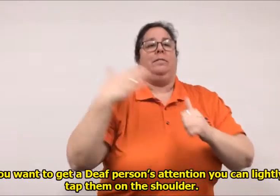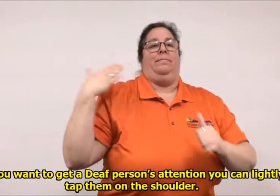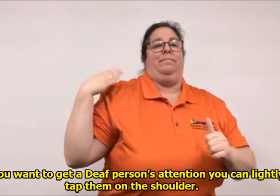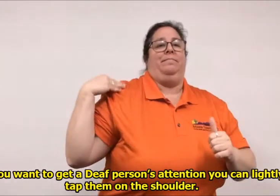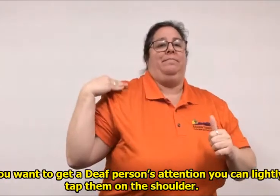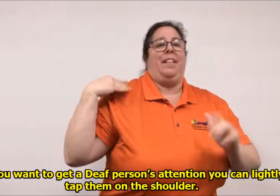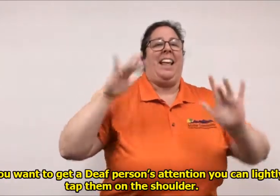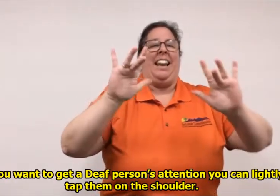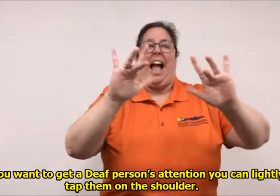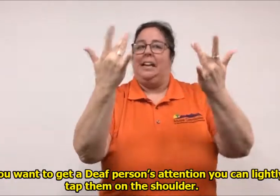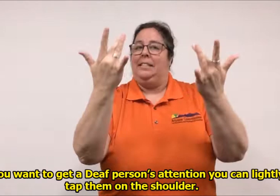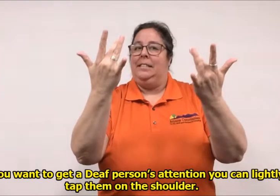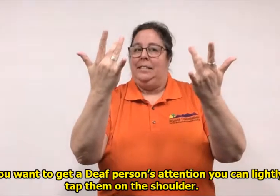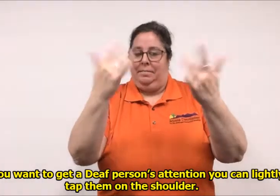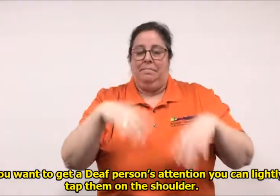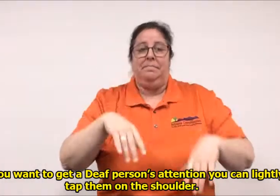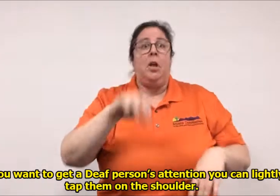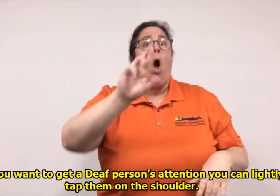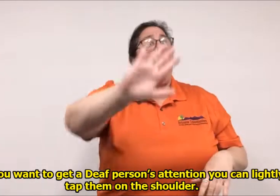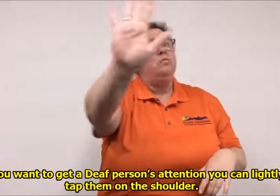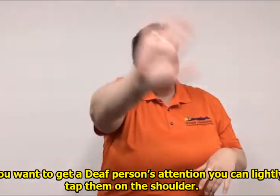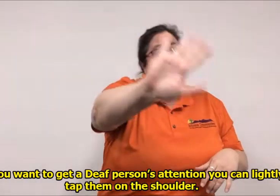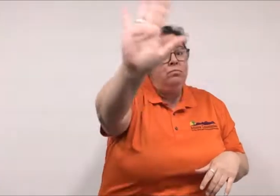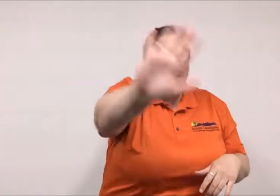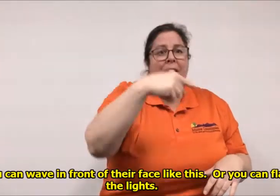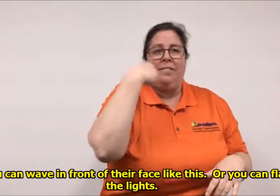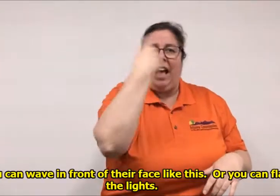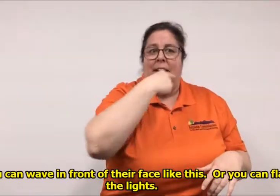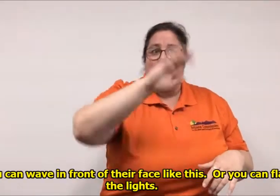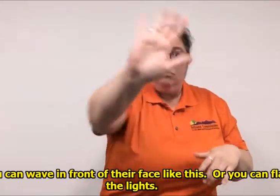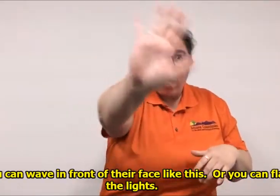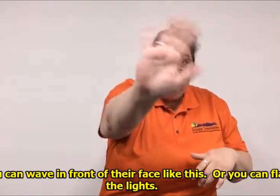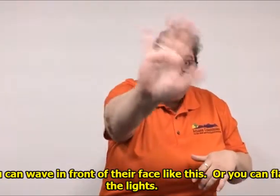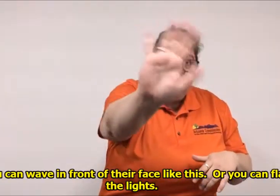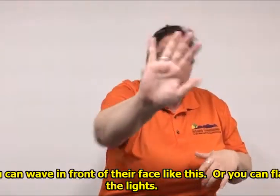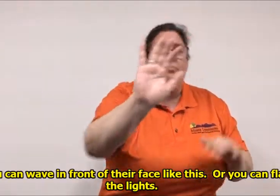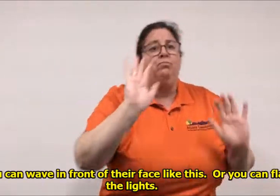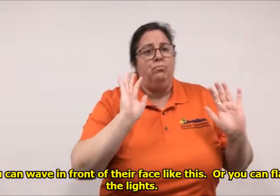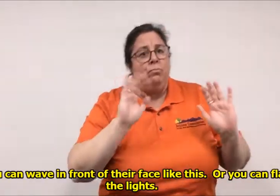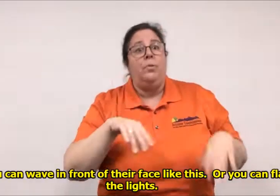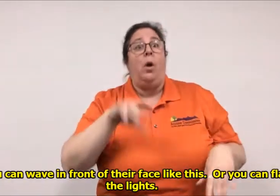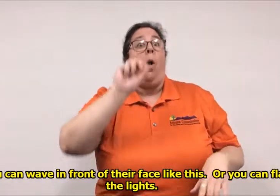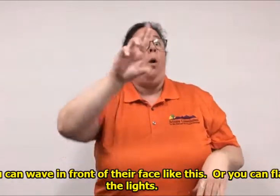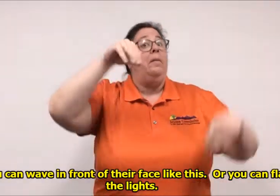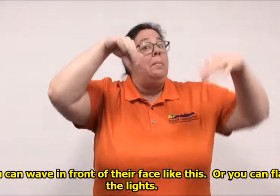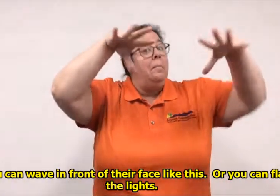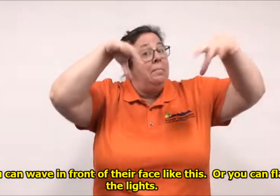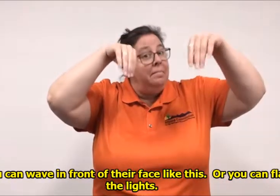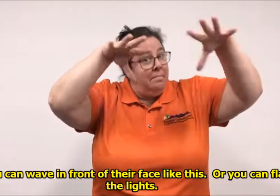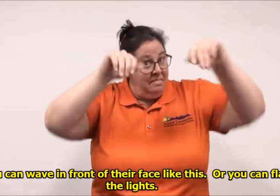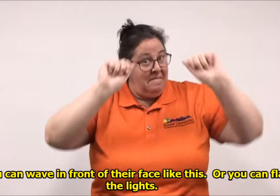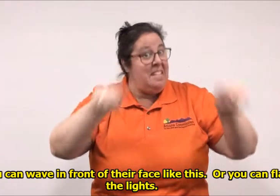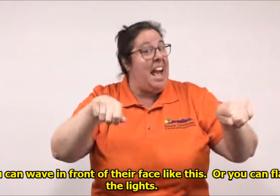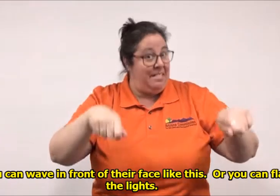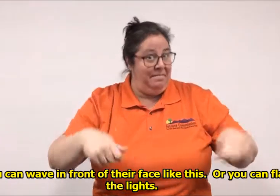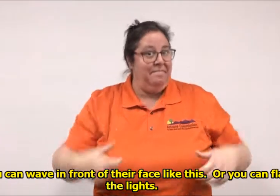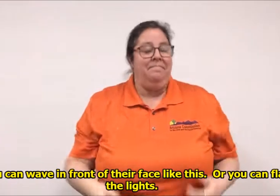attention, you can lightly tap them on the shoulder, or you can wave in front of their face like this, or you can flash the